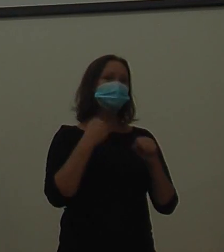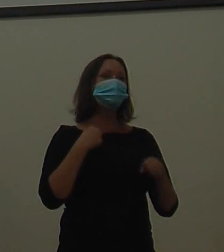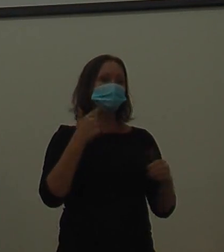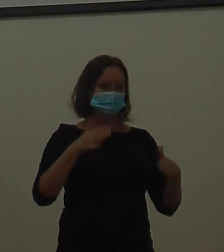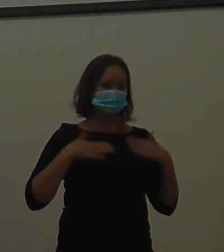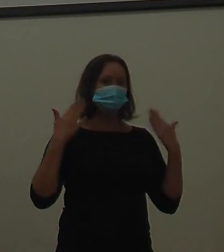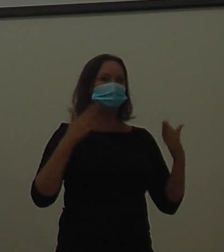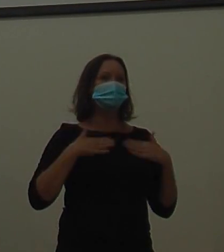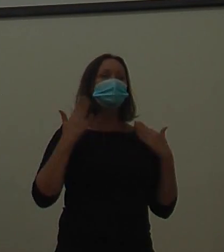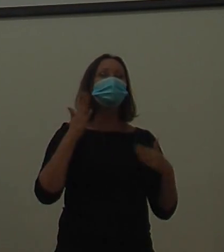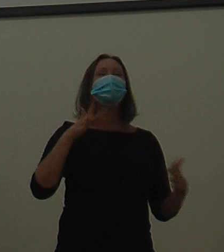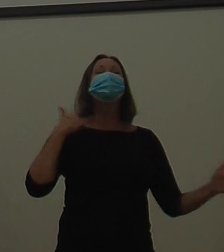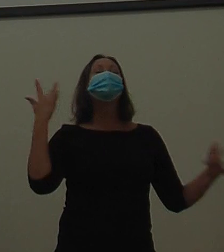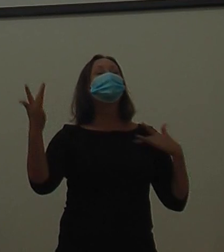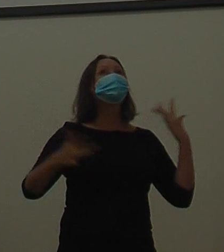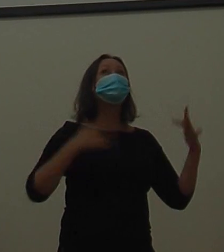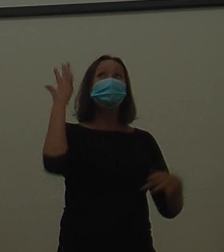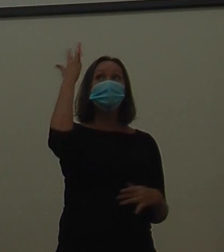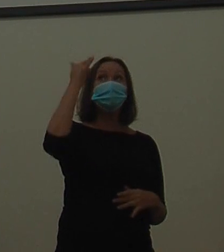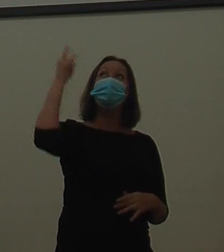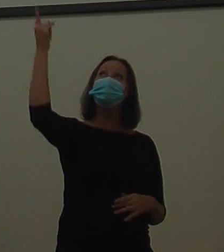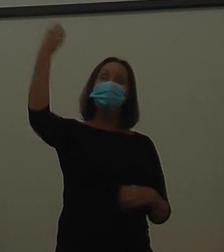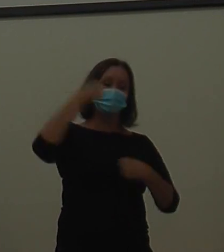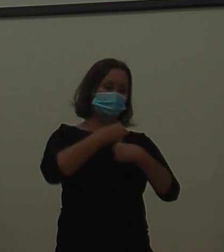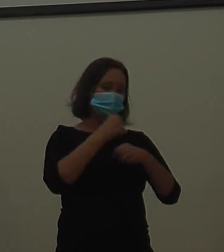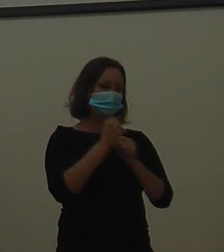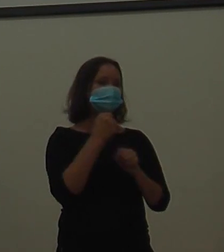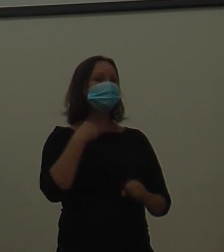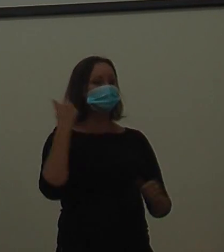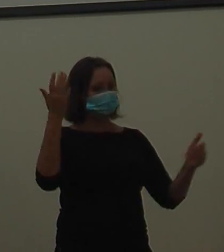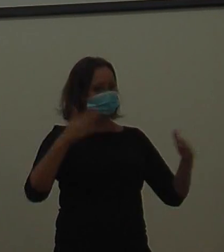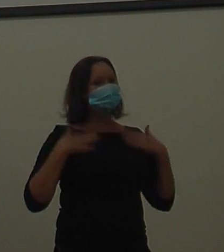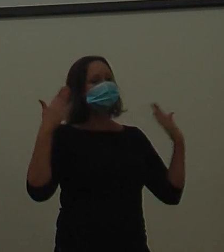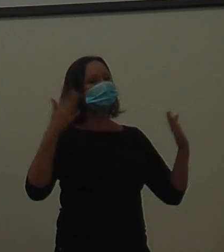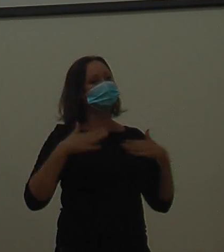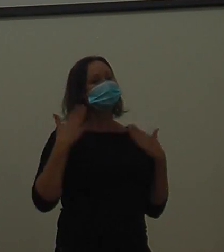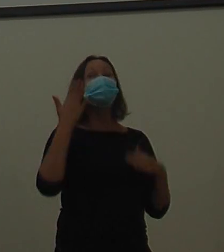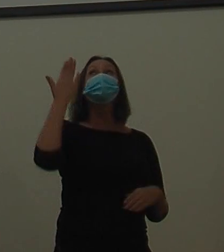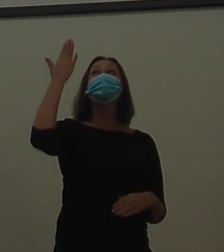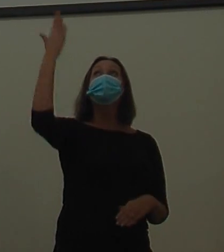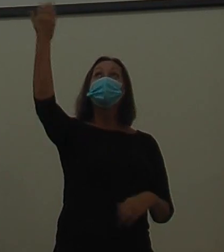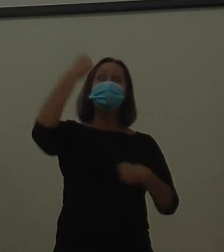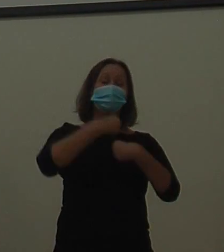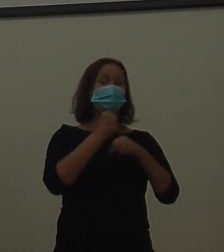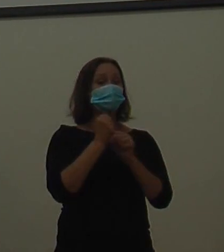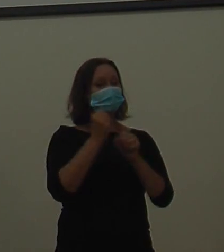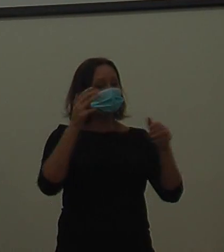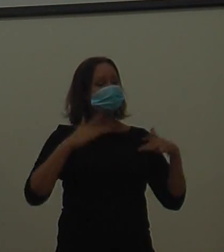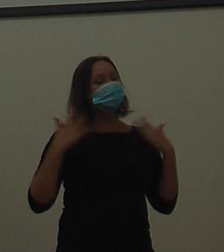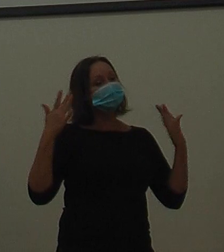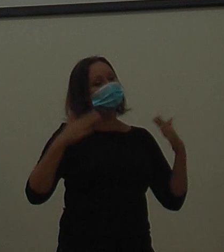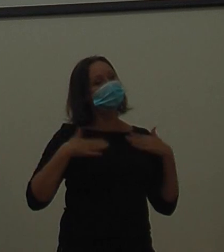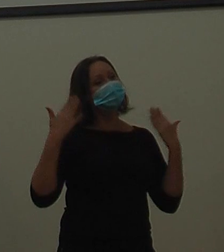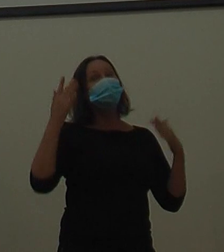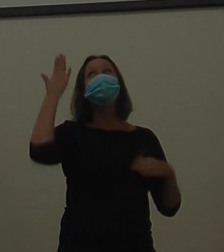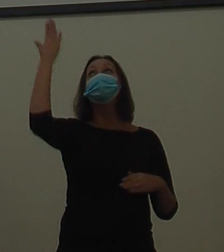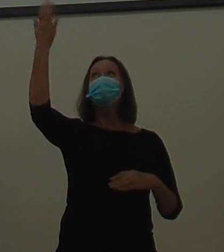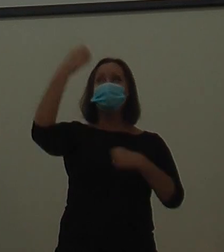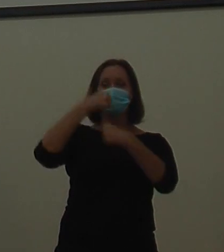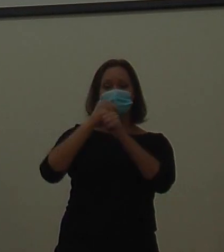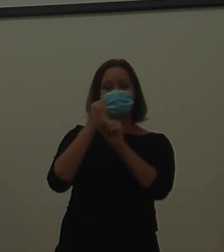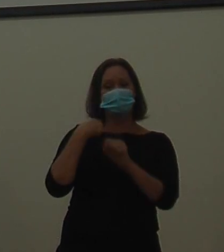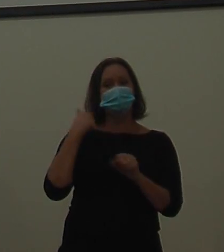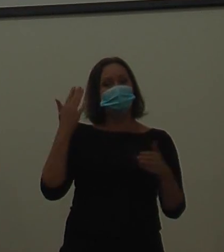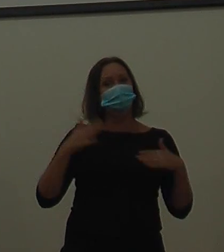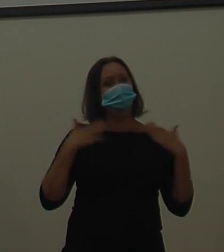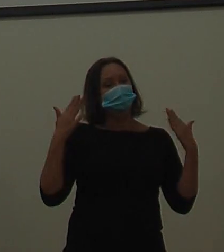glad. I will rejoice, for he has made me glad. He has made me glad, he